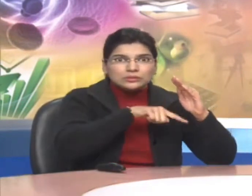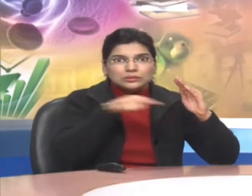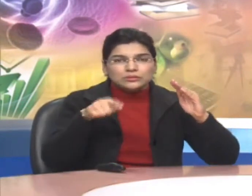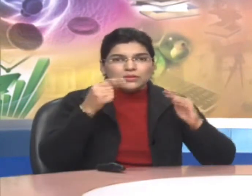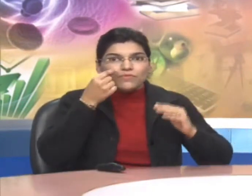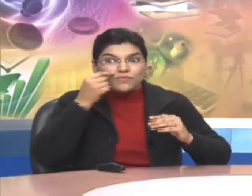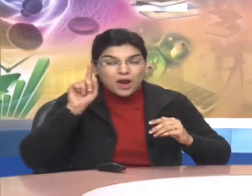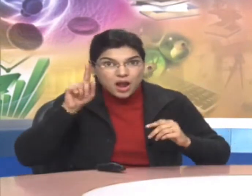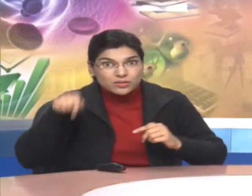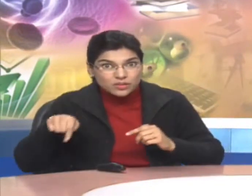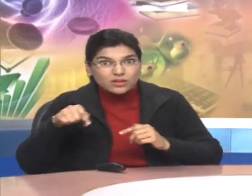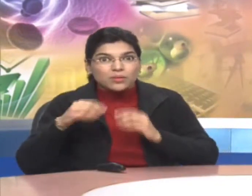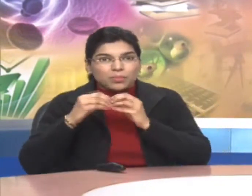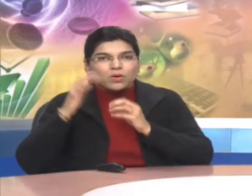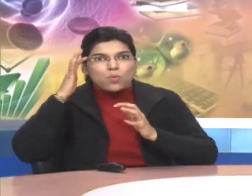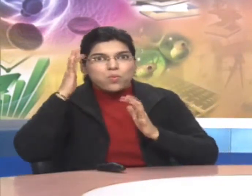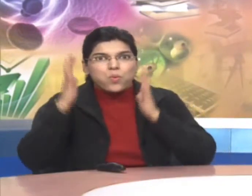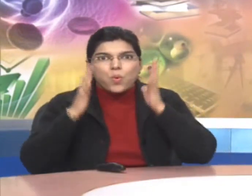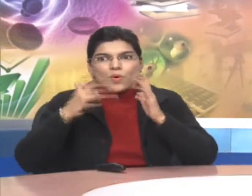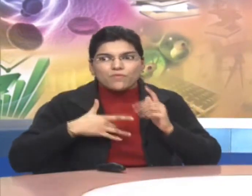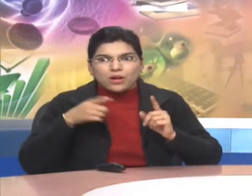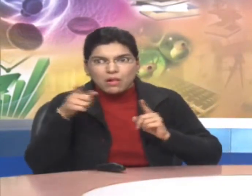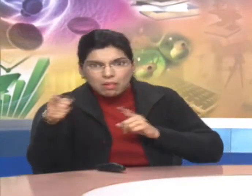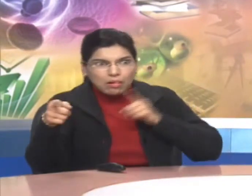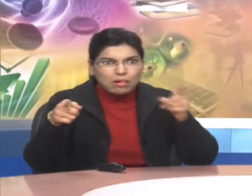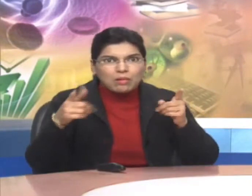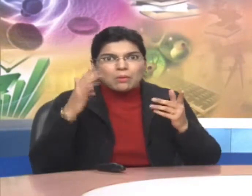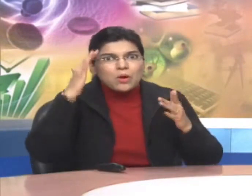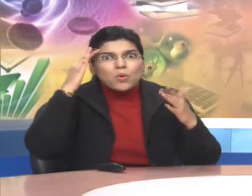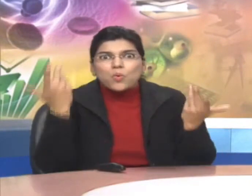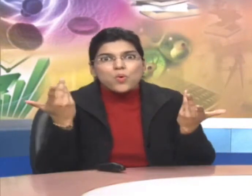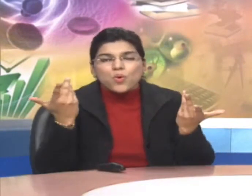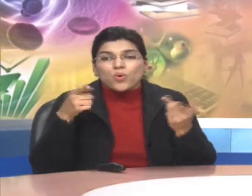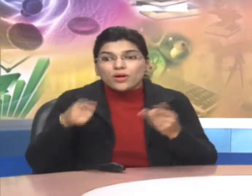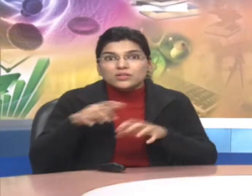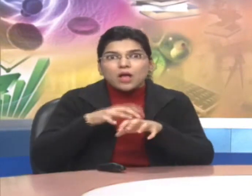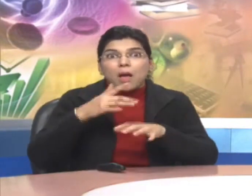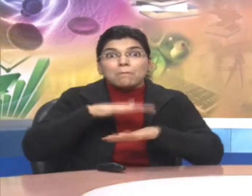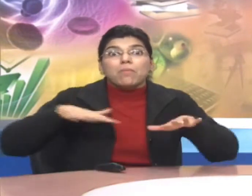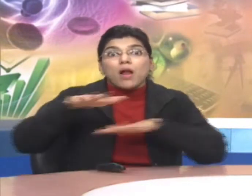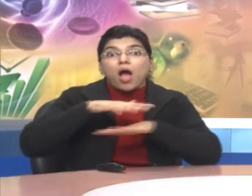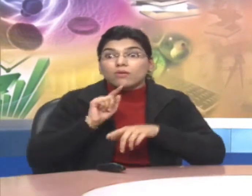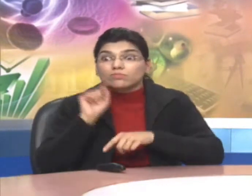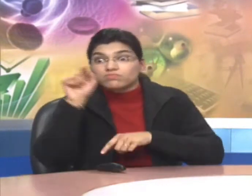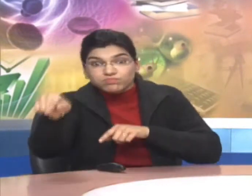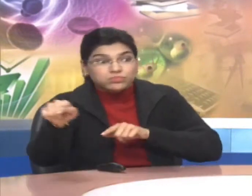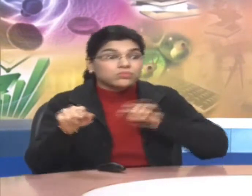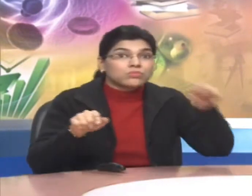the direction of the hut, in which Tambu would be lying unprotected.